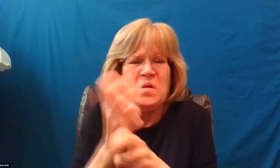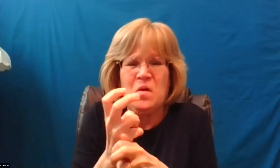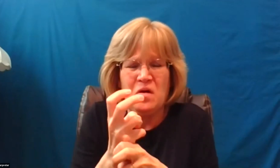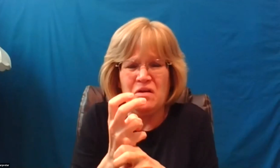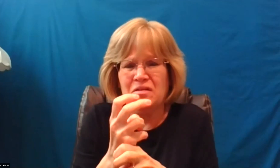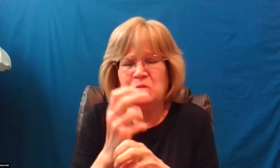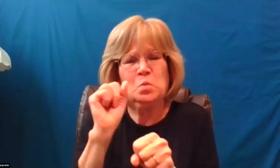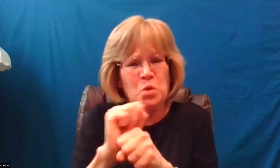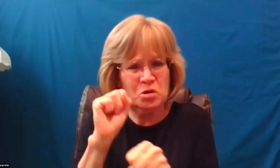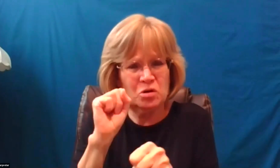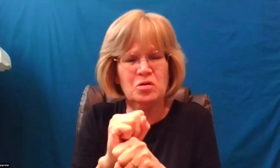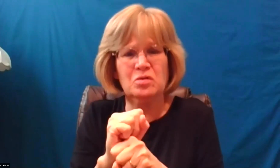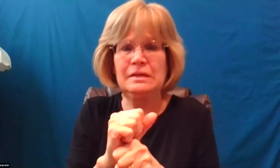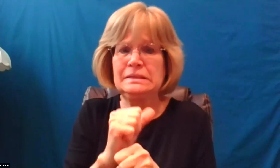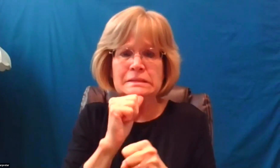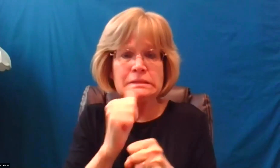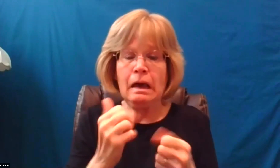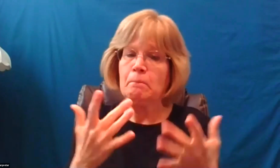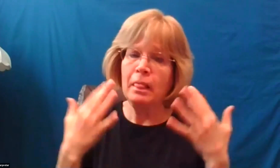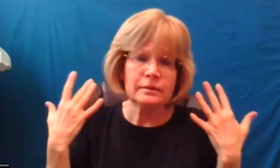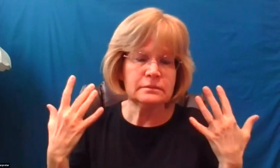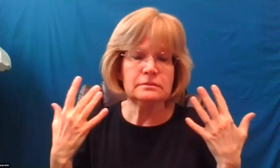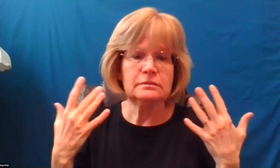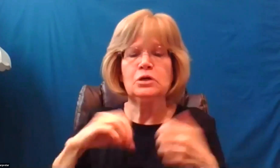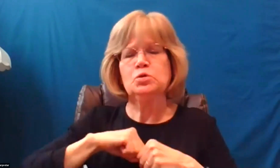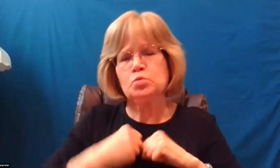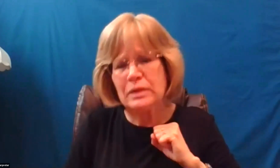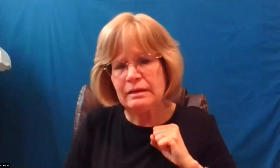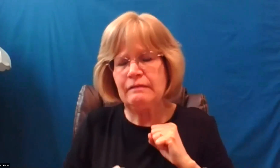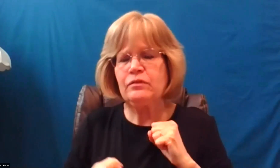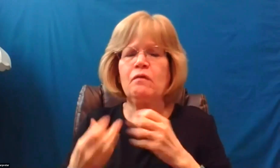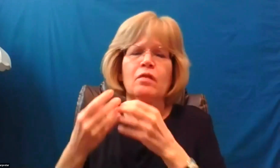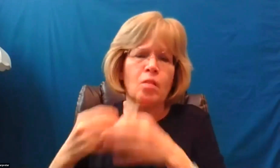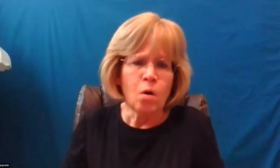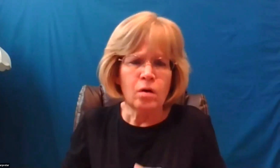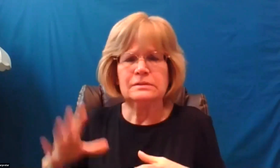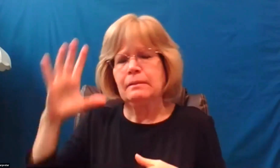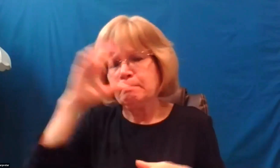unpleasant work of grieving all that we've lost and missed this year.